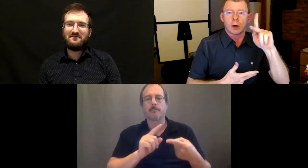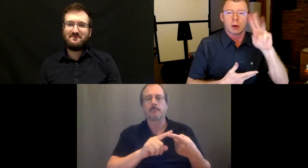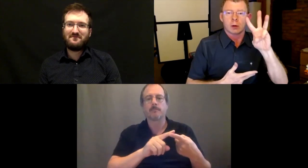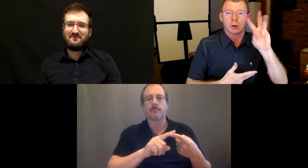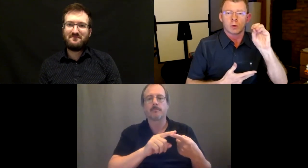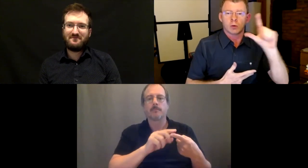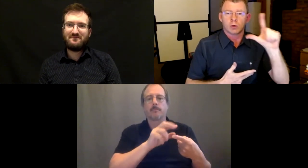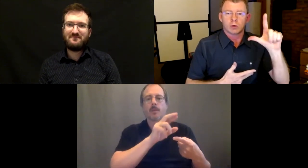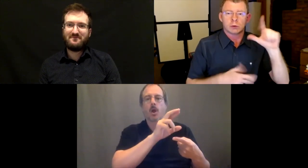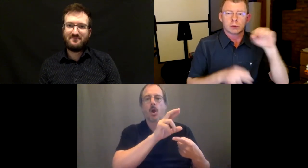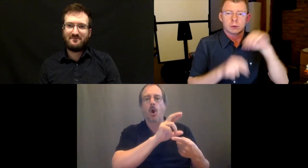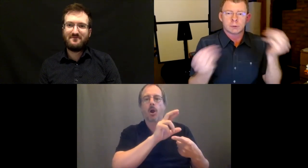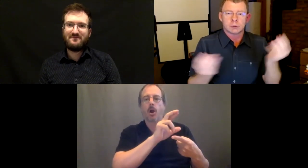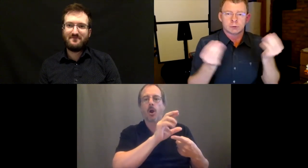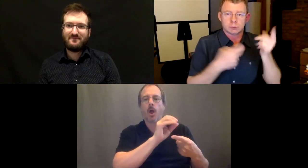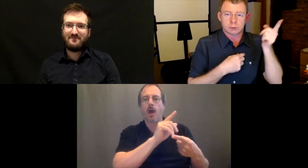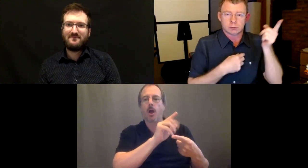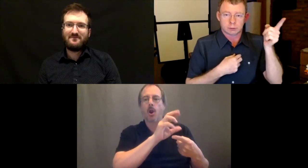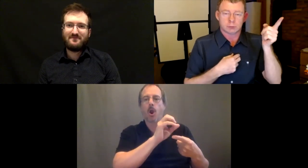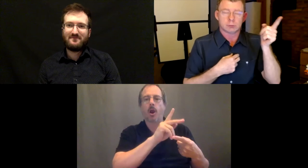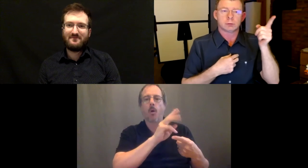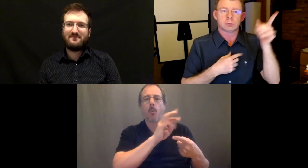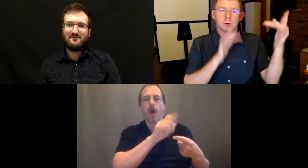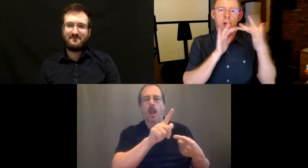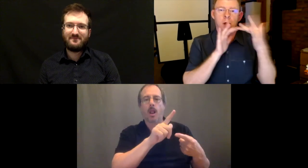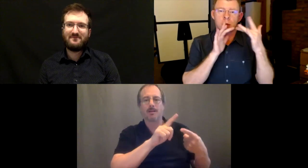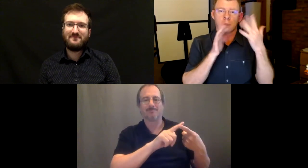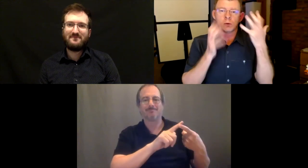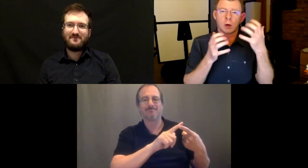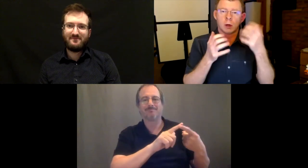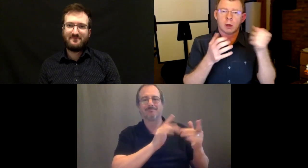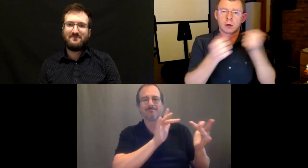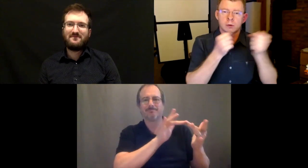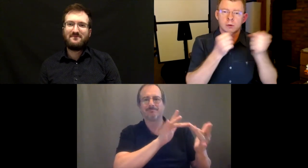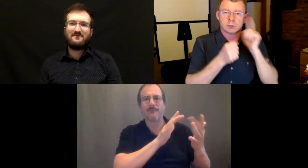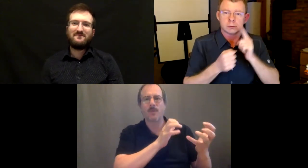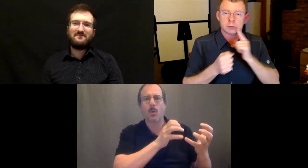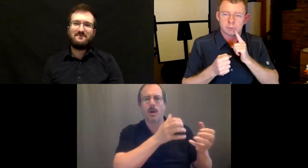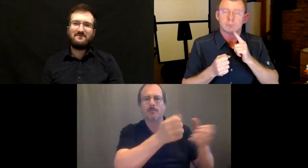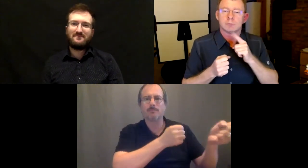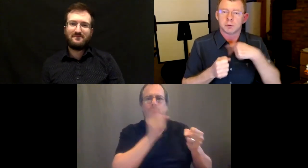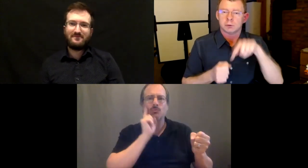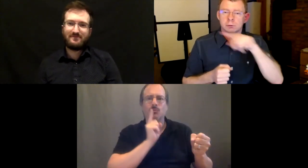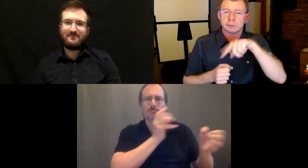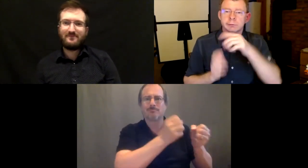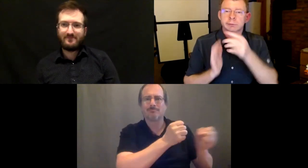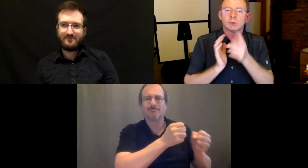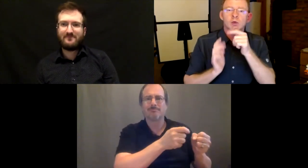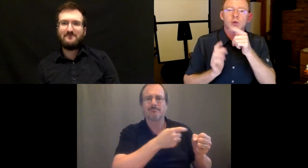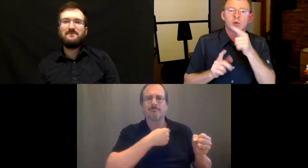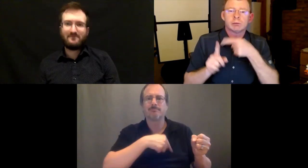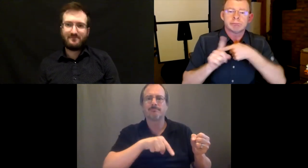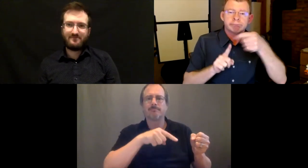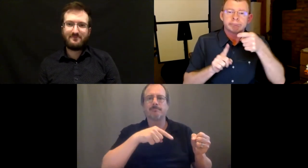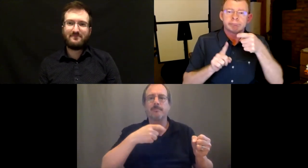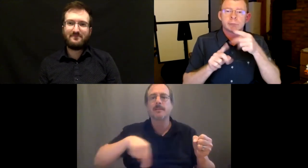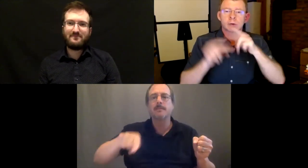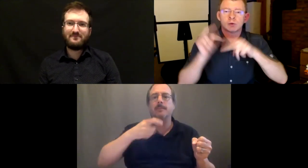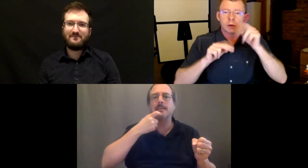different places. One of them is called Rockwell, and they're located in Milton. They contacted us saying they wanted to hire deaf